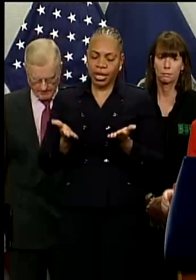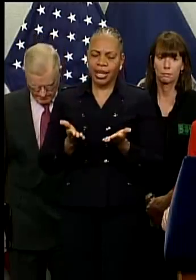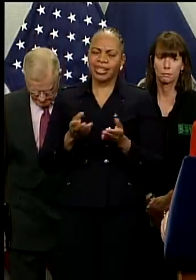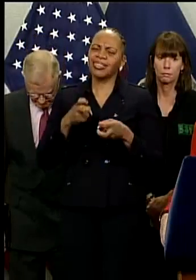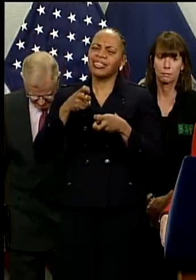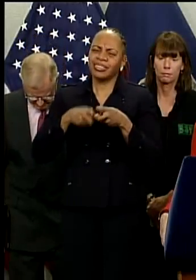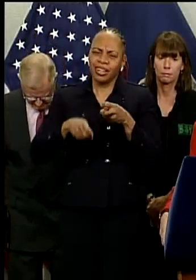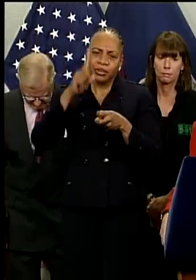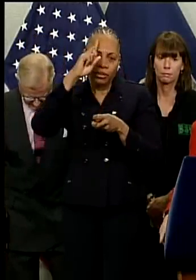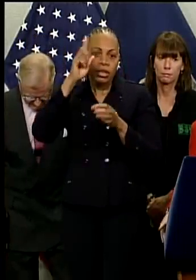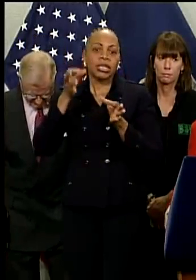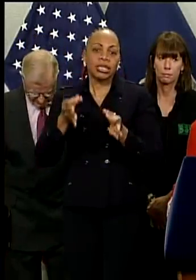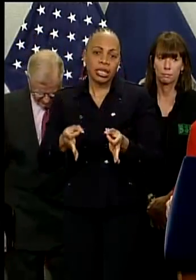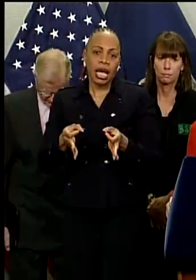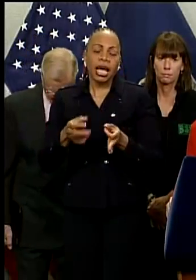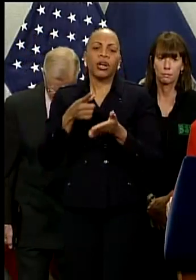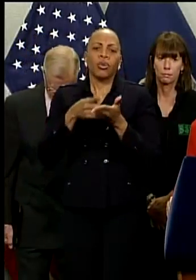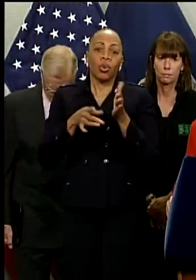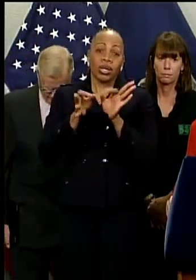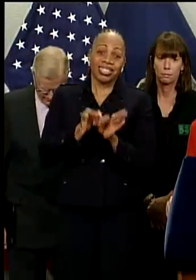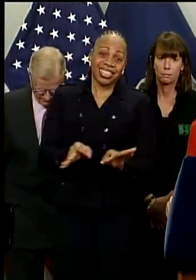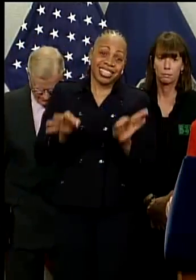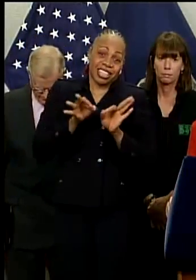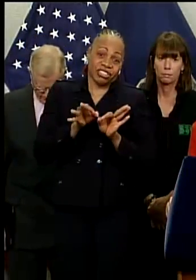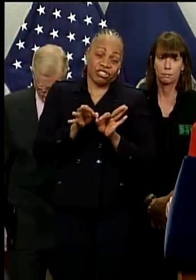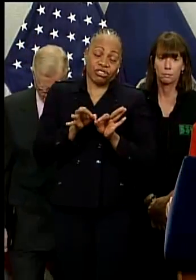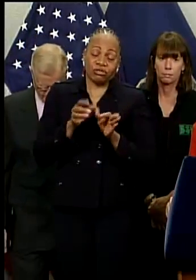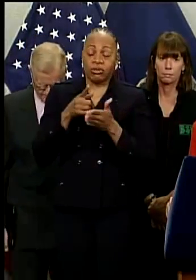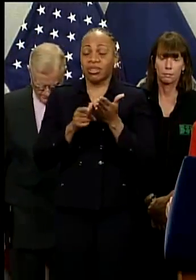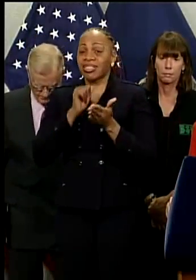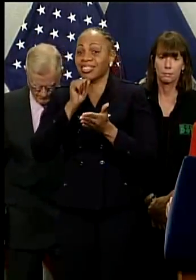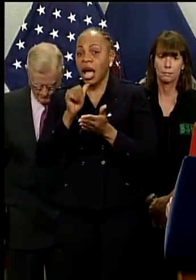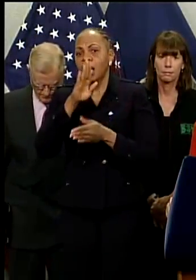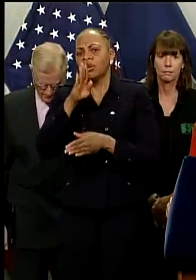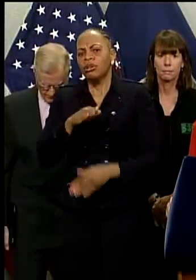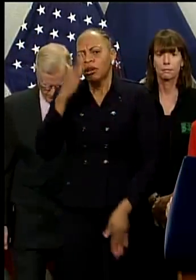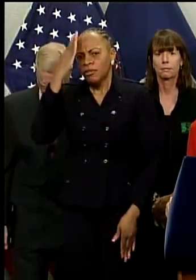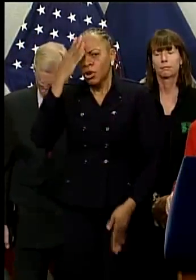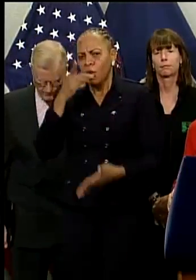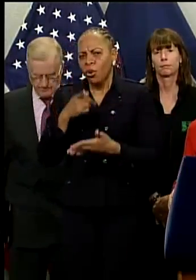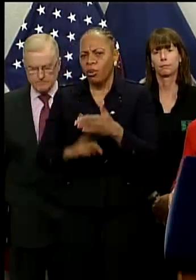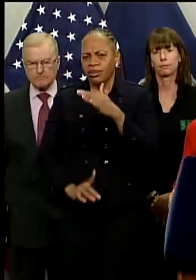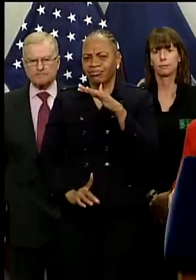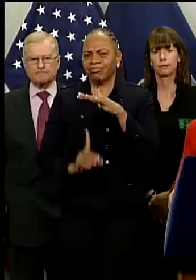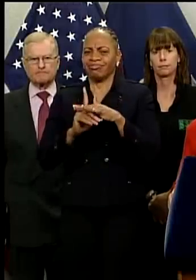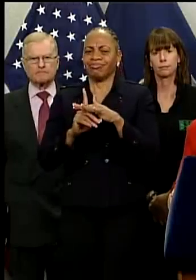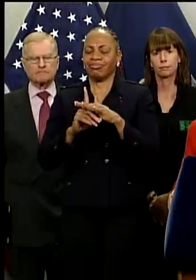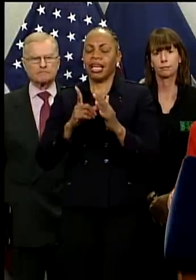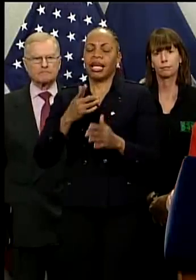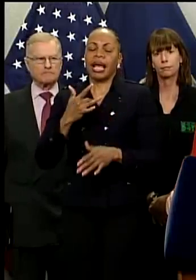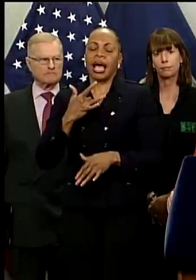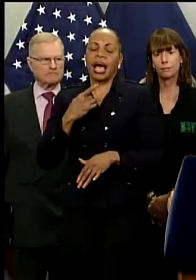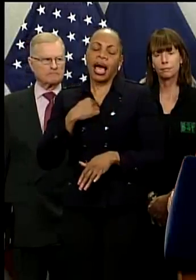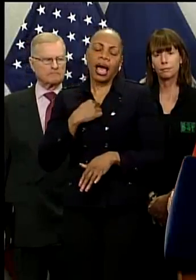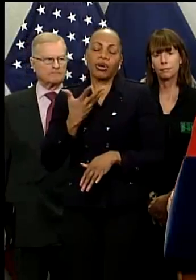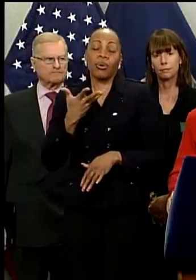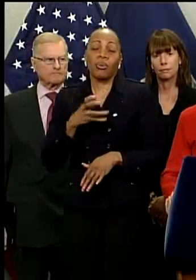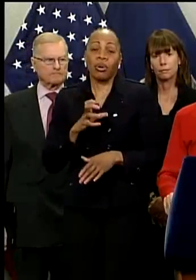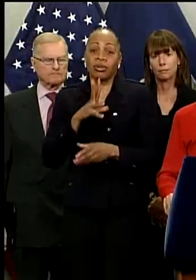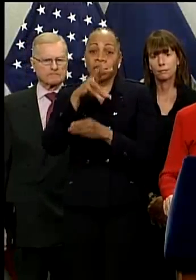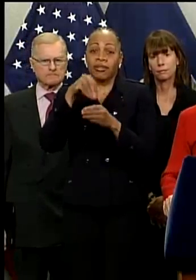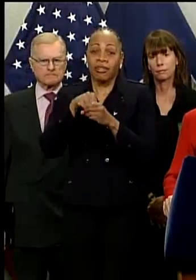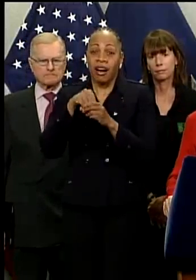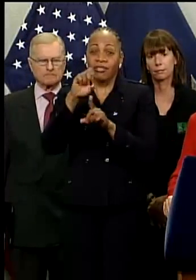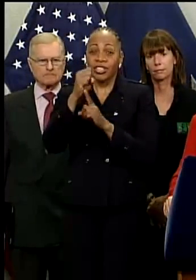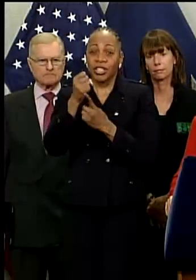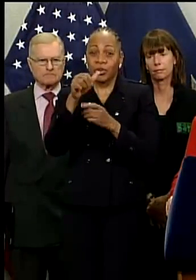decide what's essential, what isn't, and you never know what's going to come up, and I would not want to be in a situation where